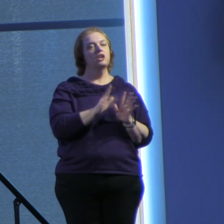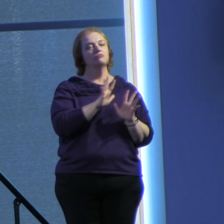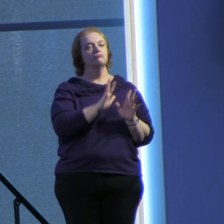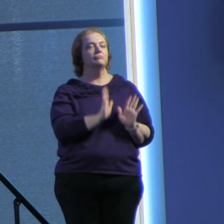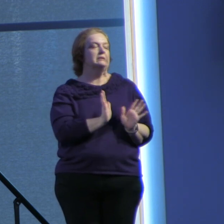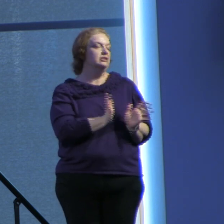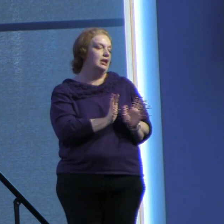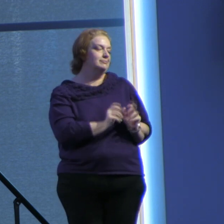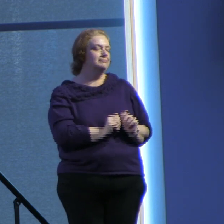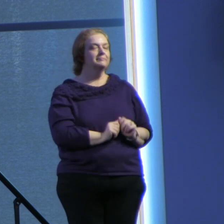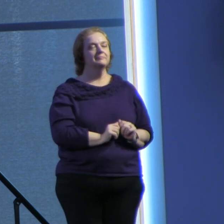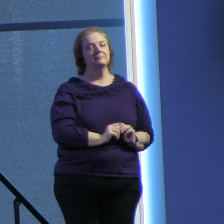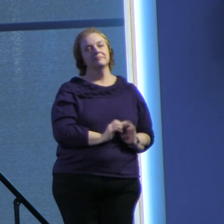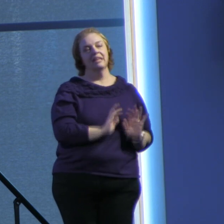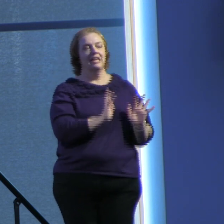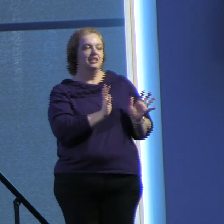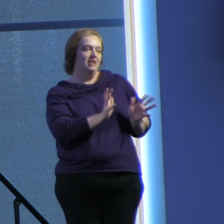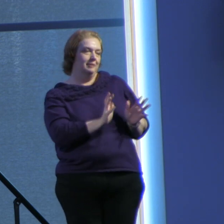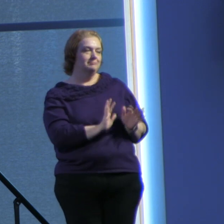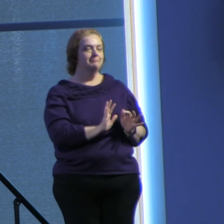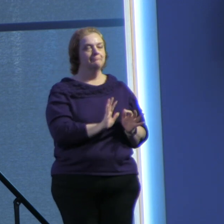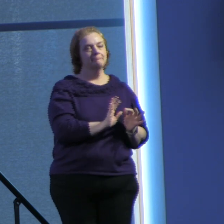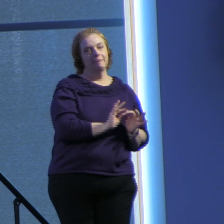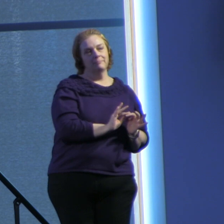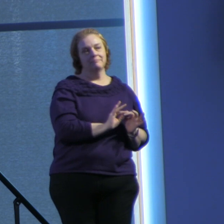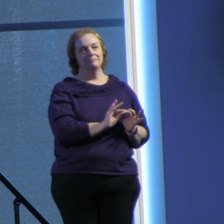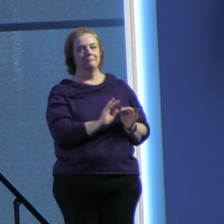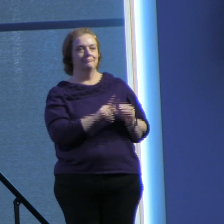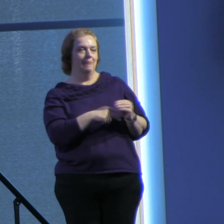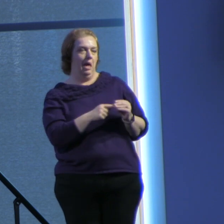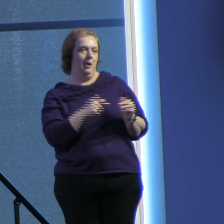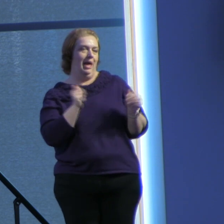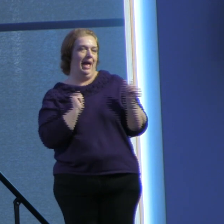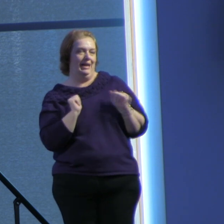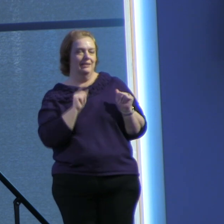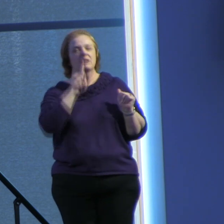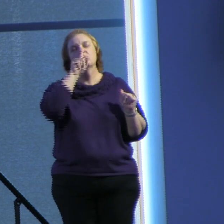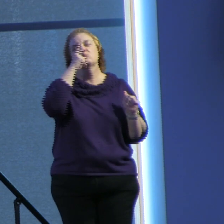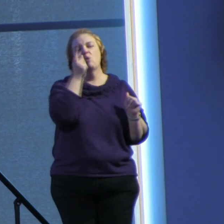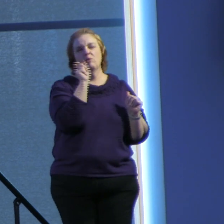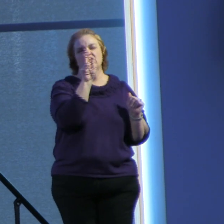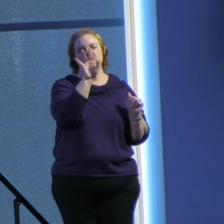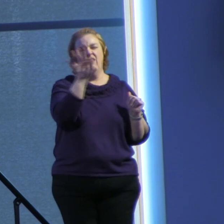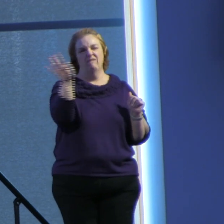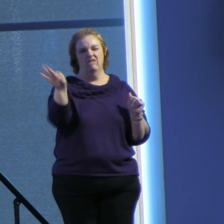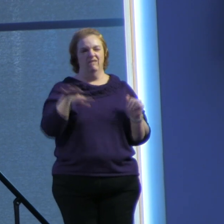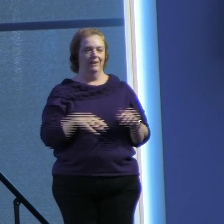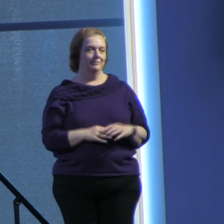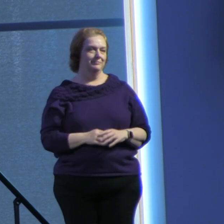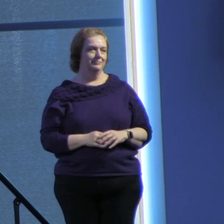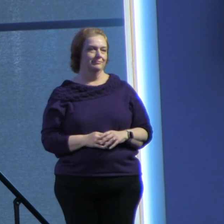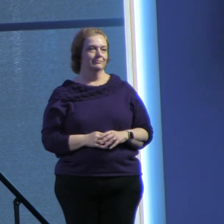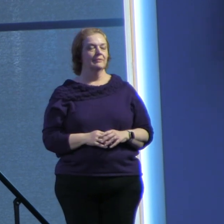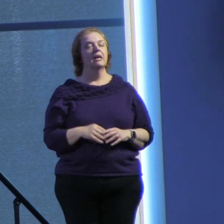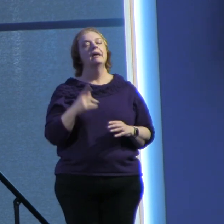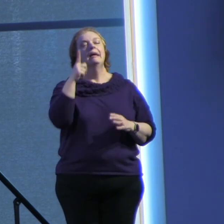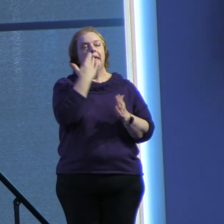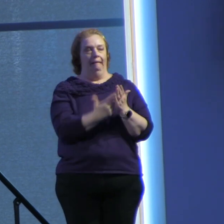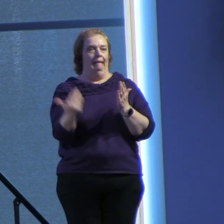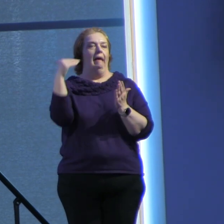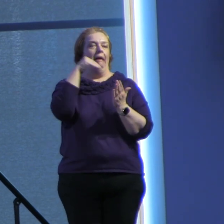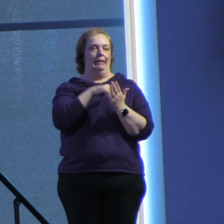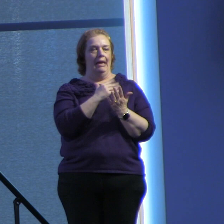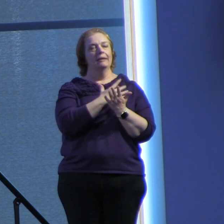chit-chat. We share a little bit about acting, boring stuff like that. We do another take, a little